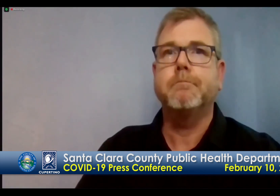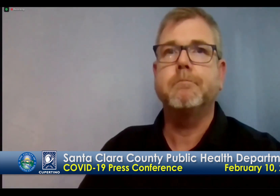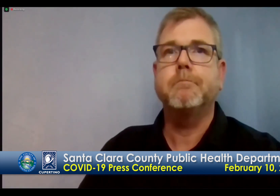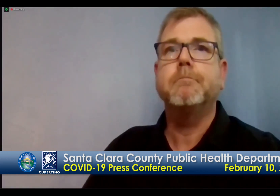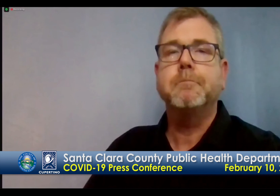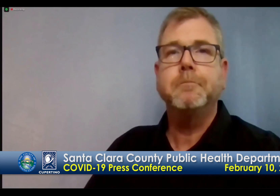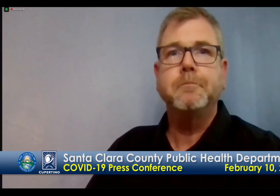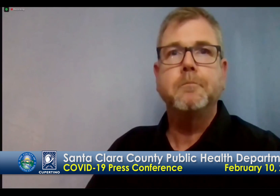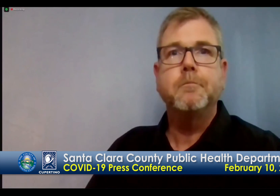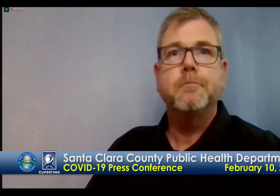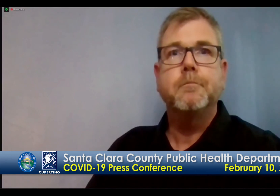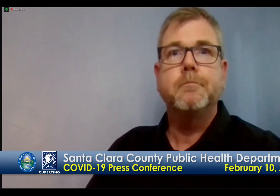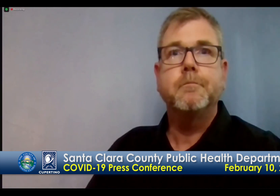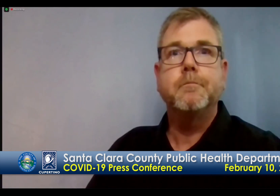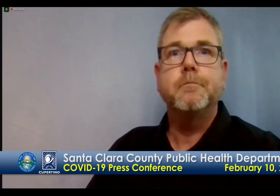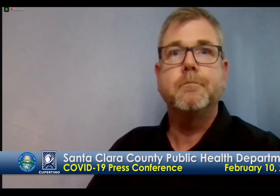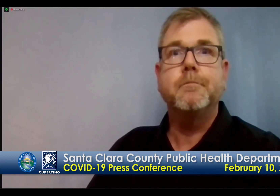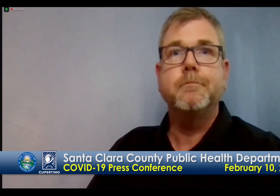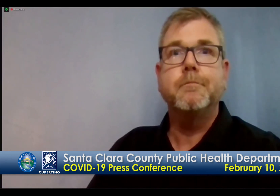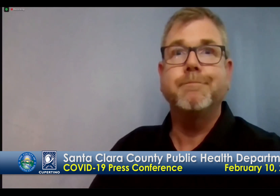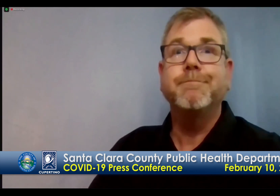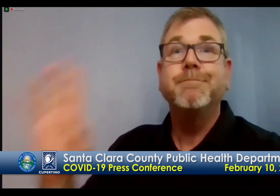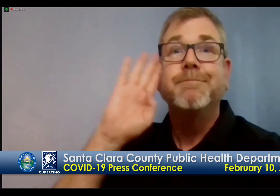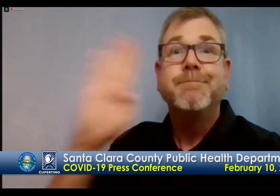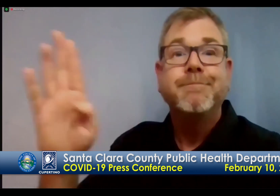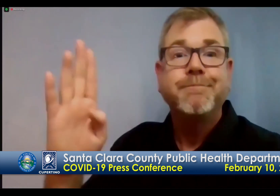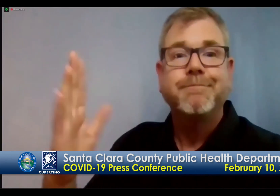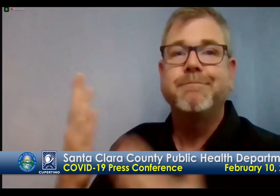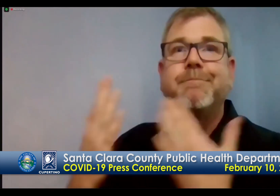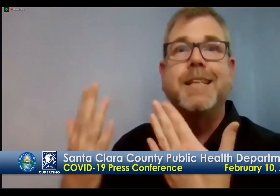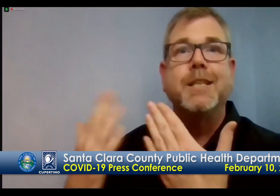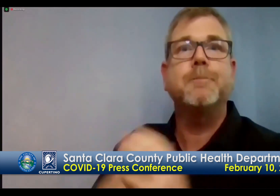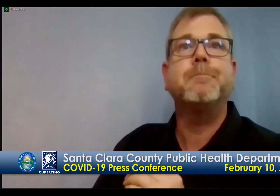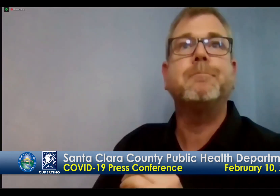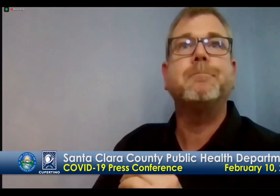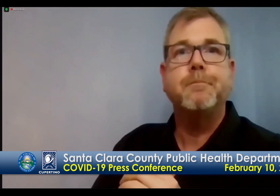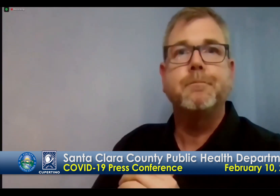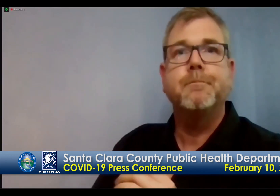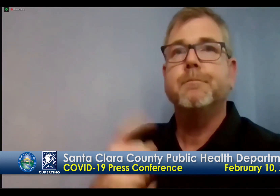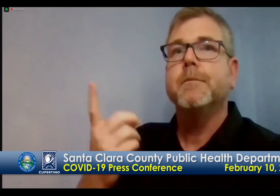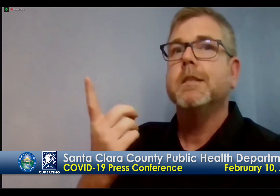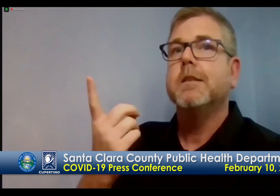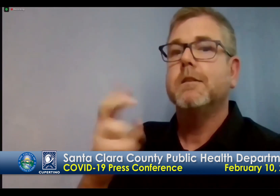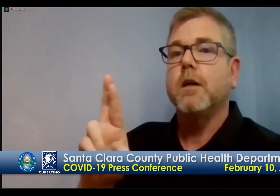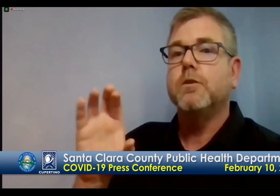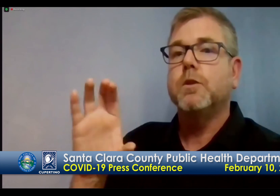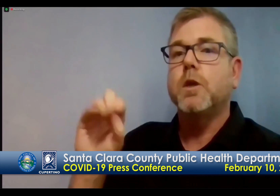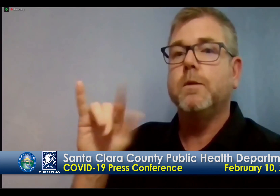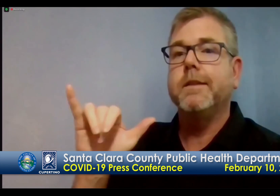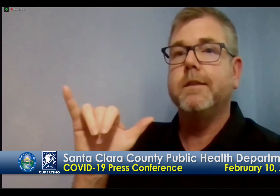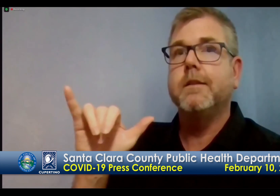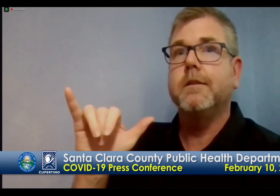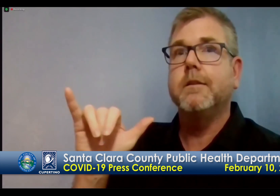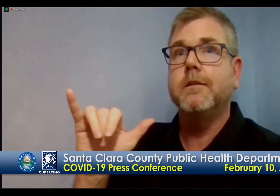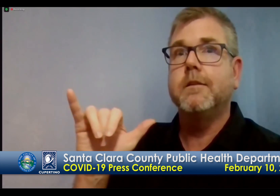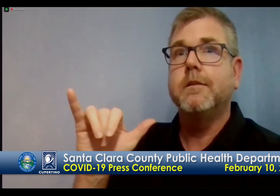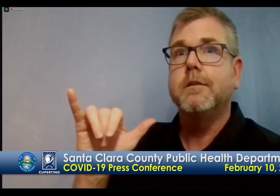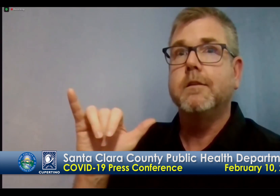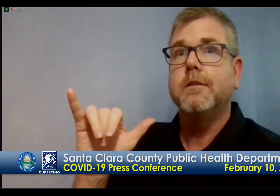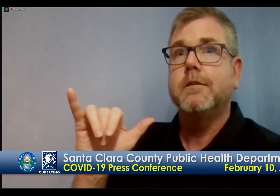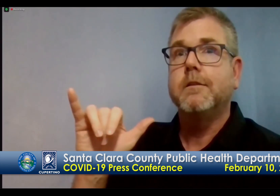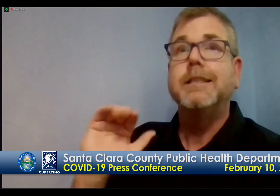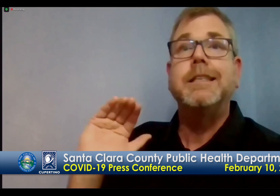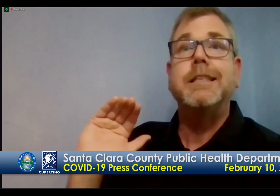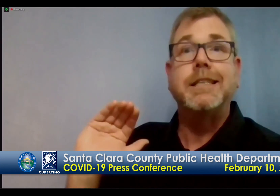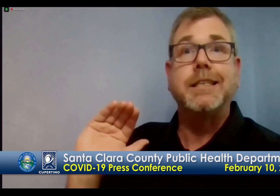time. Dr. Cody, if I'm hearing this right, it sounds as if 2 members of the same household traveled, but only